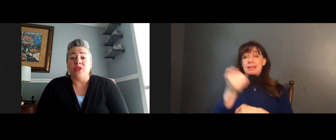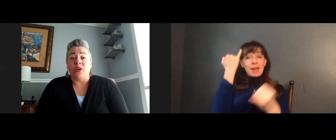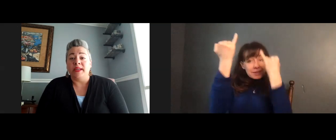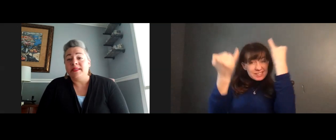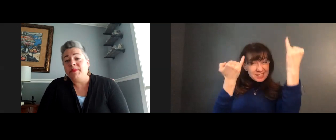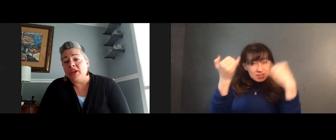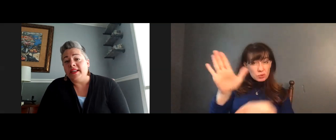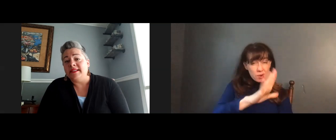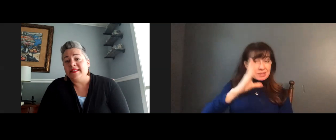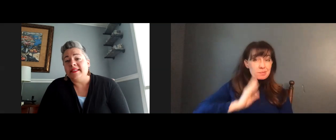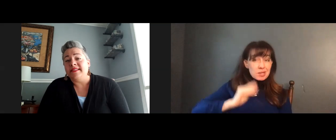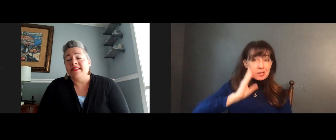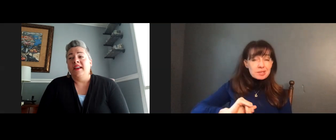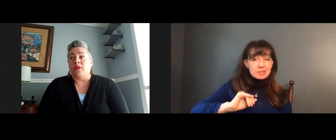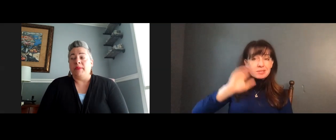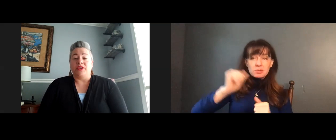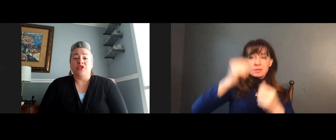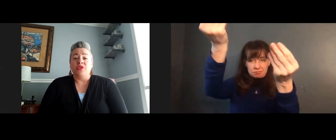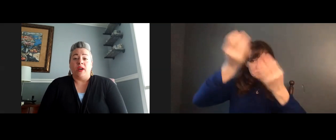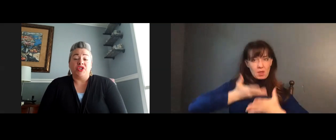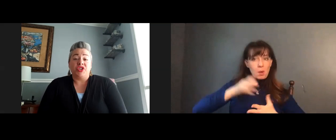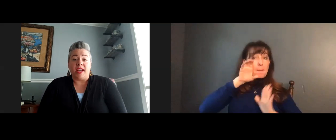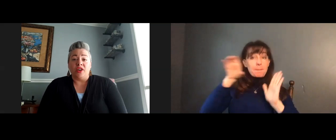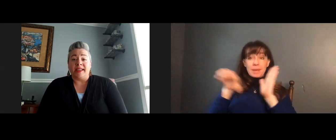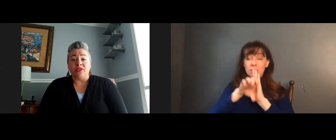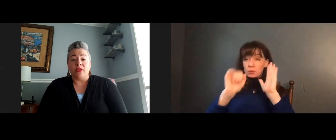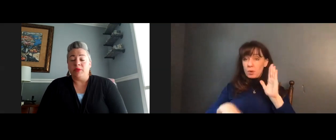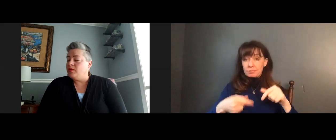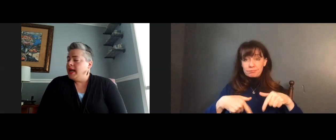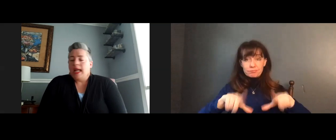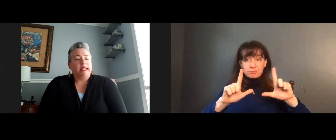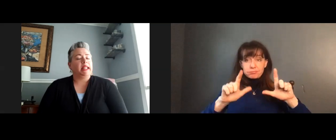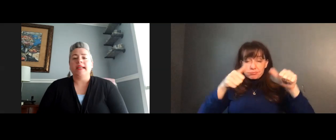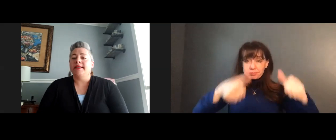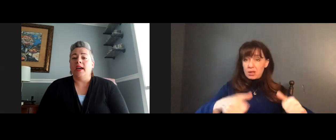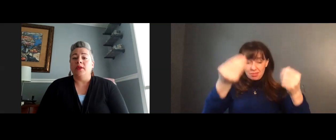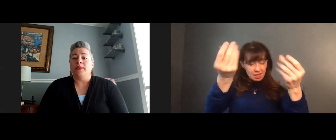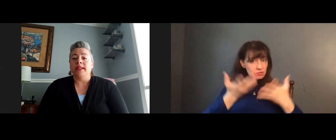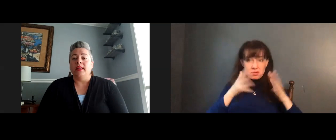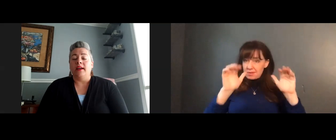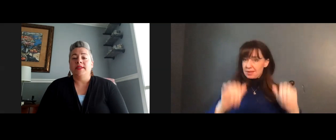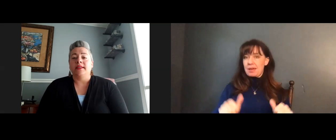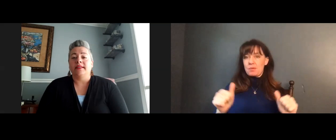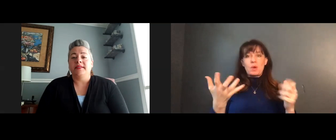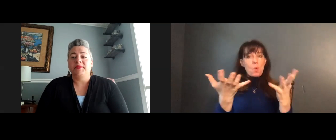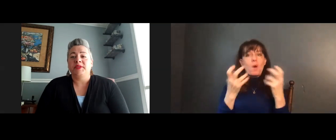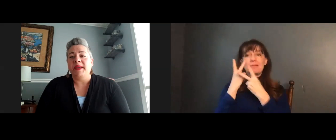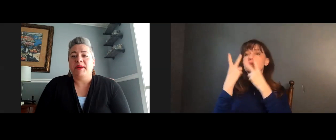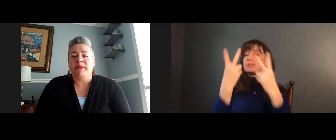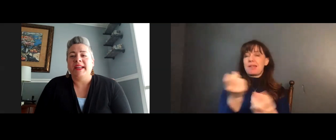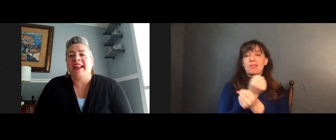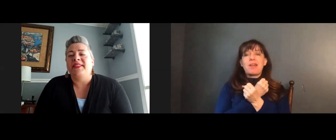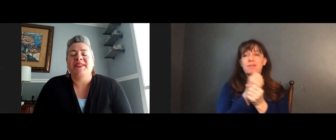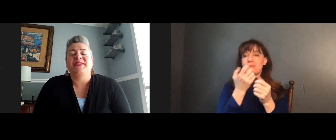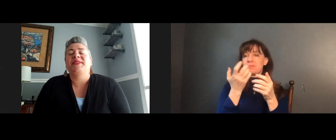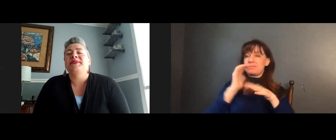any of your own experiences or pictures you want to share and contribute let us know we'd love to to be able